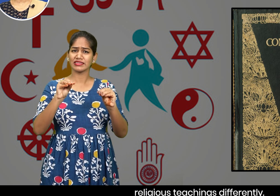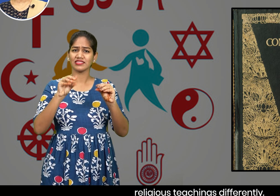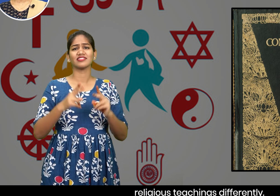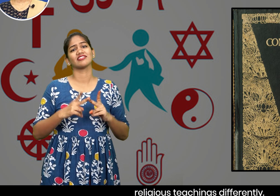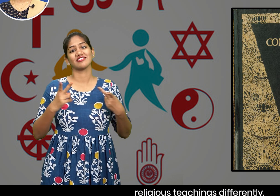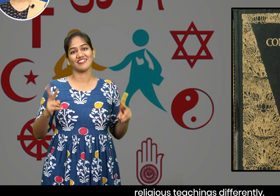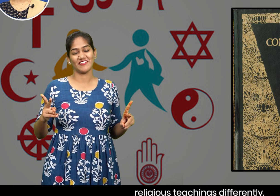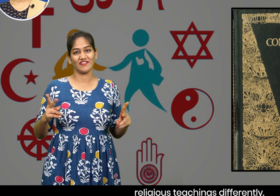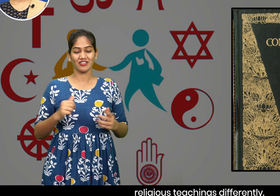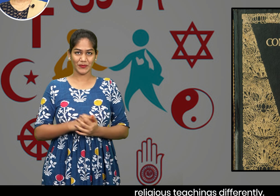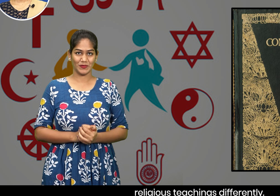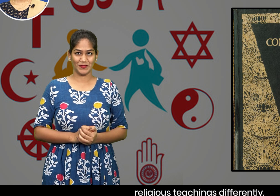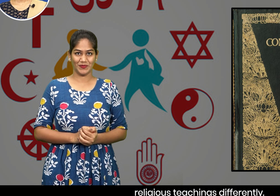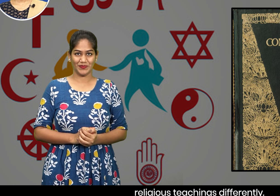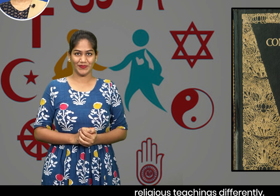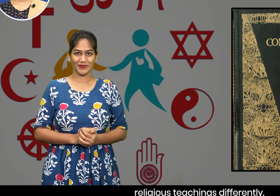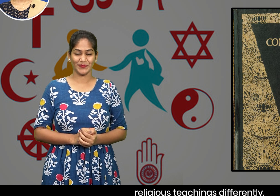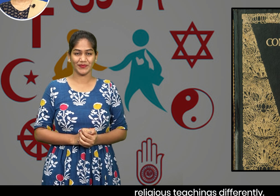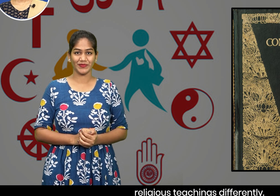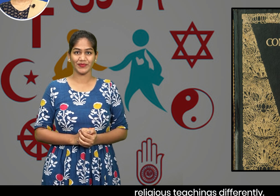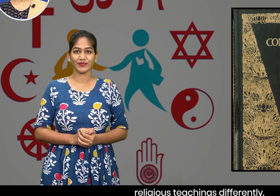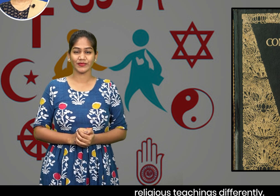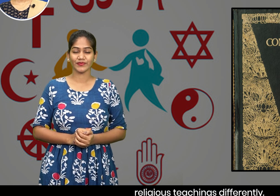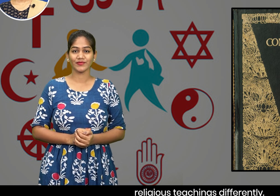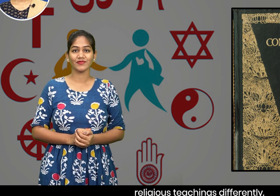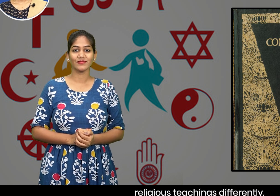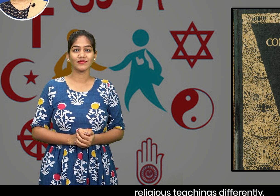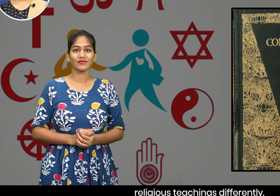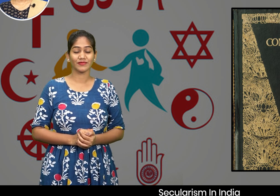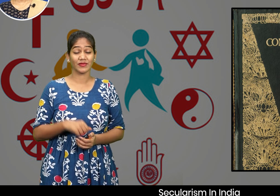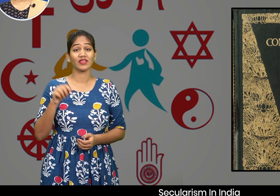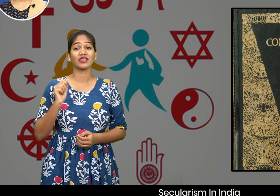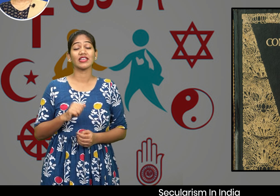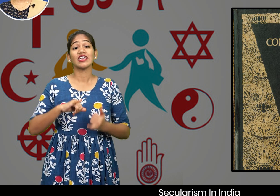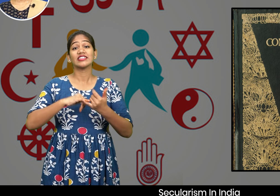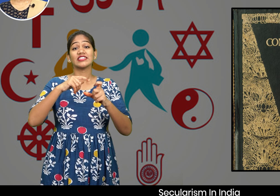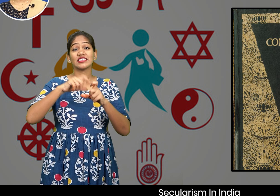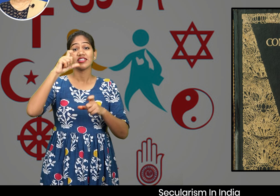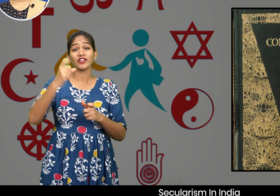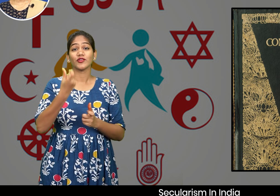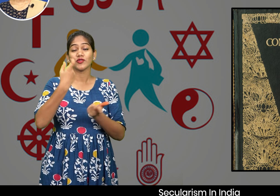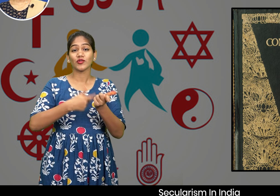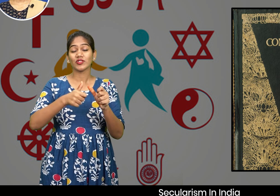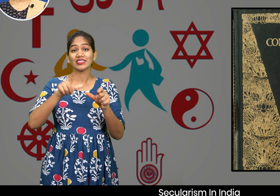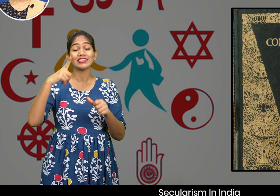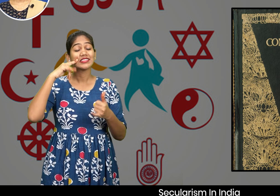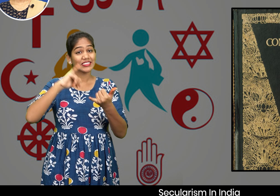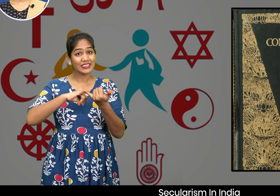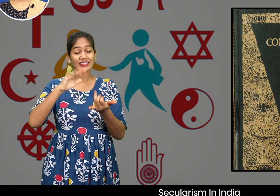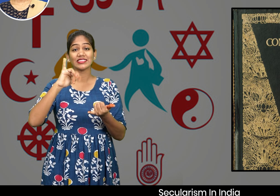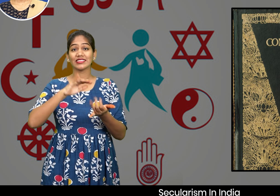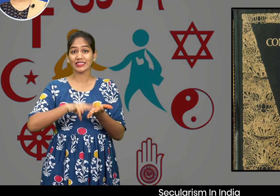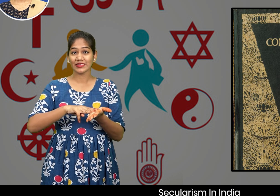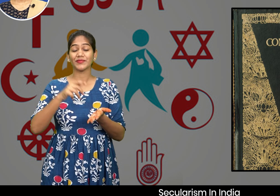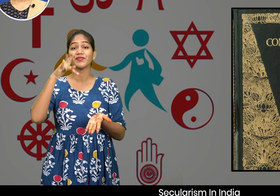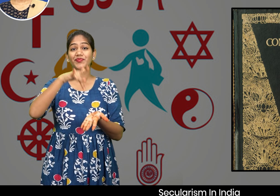teaching differently. Secularism in India.